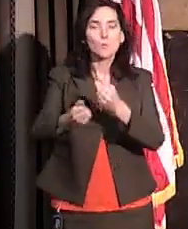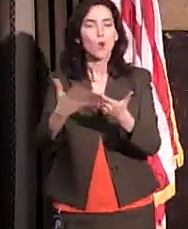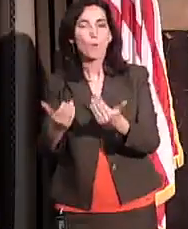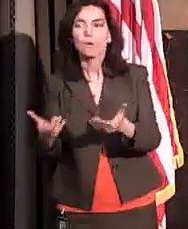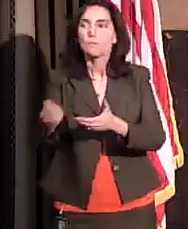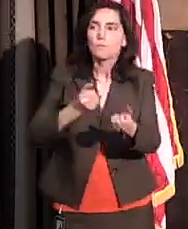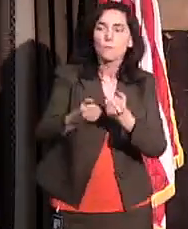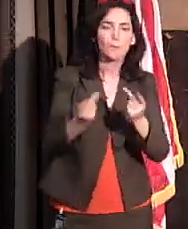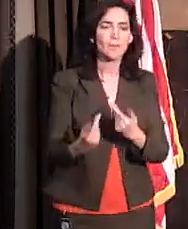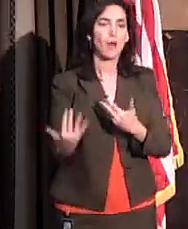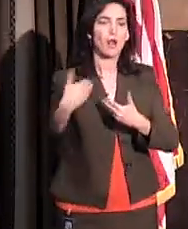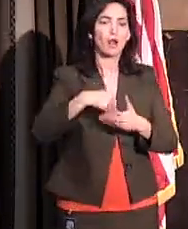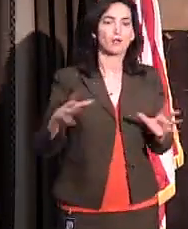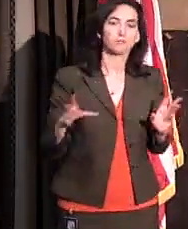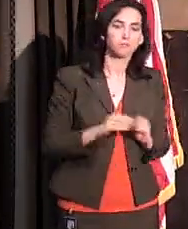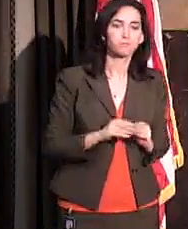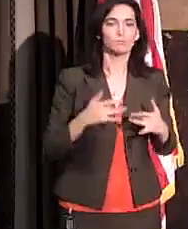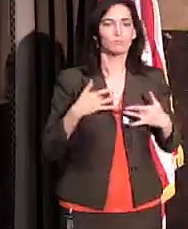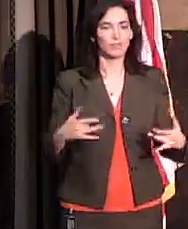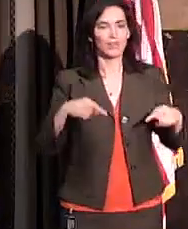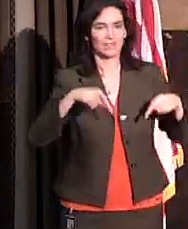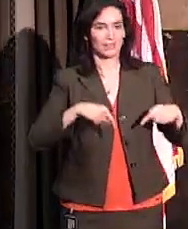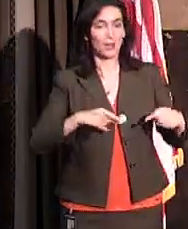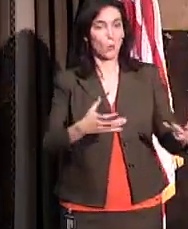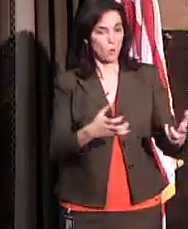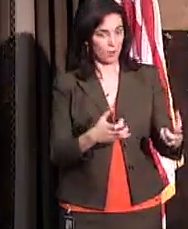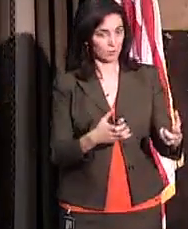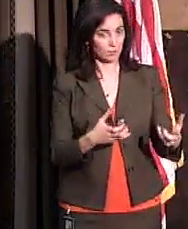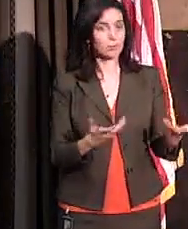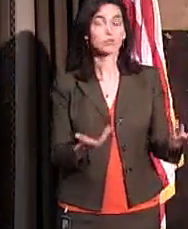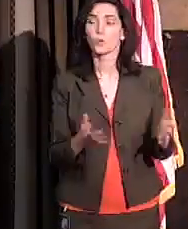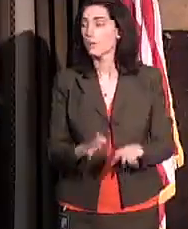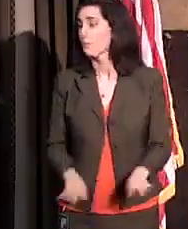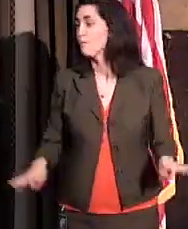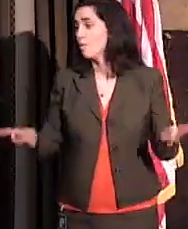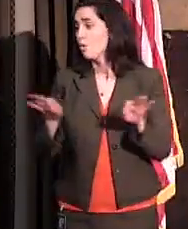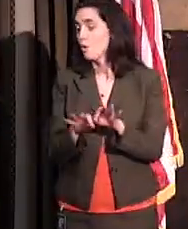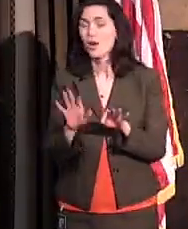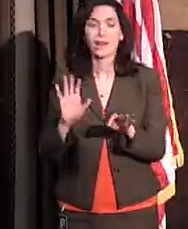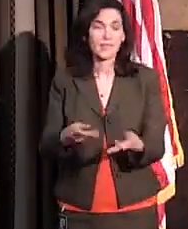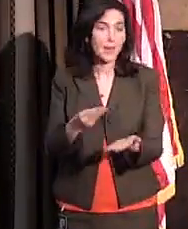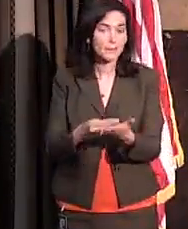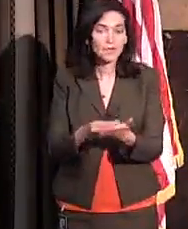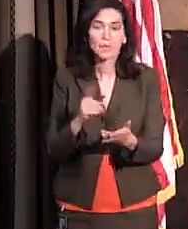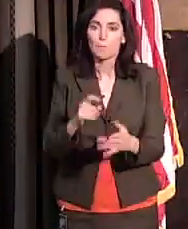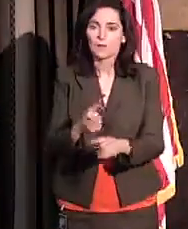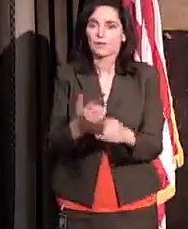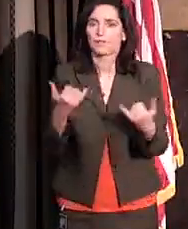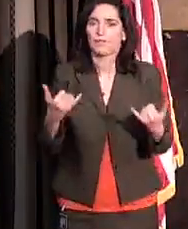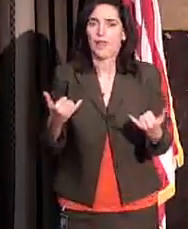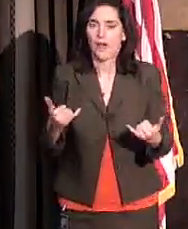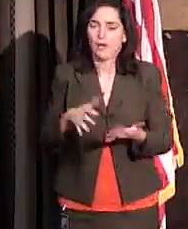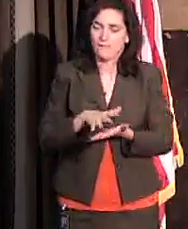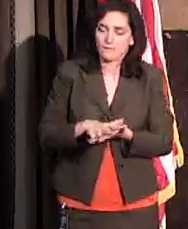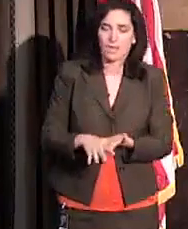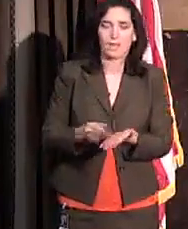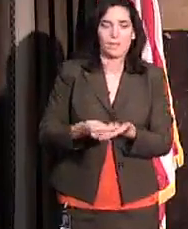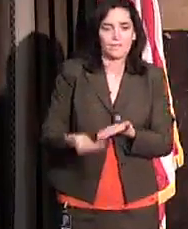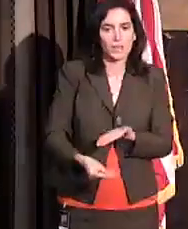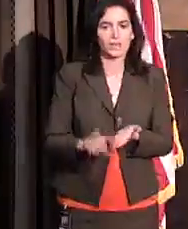our convention attendees. So it is important that this funding comes now. Providing funding to